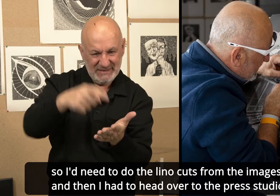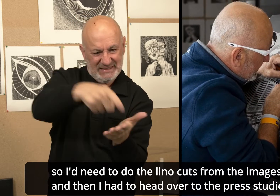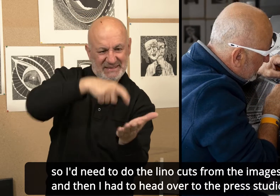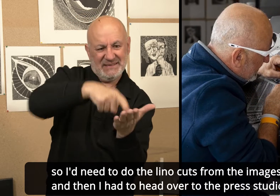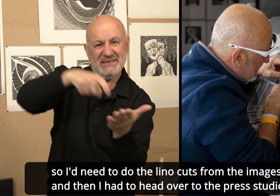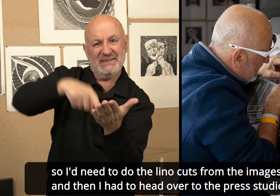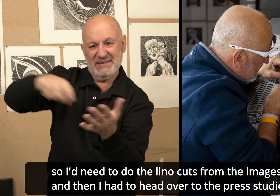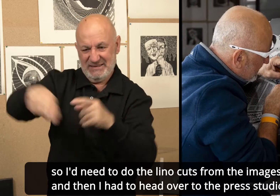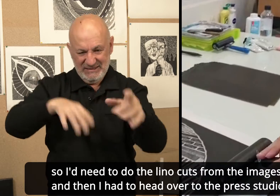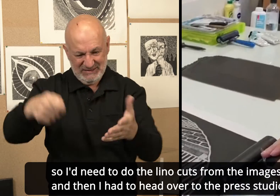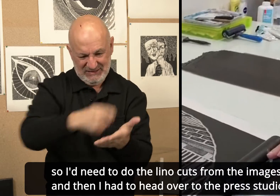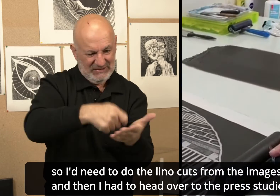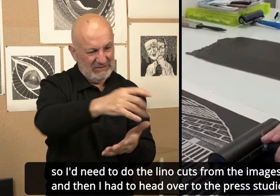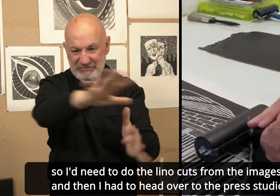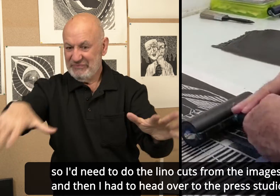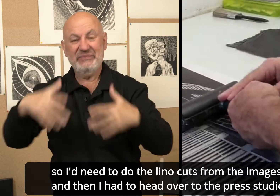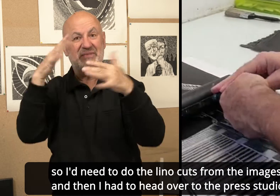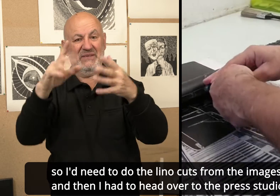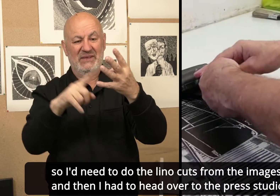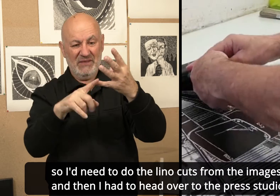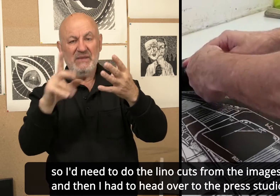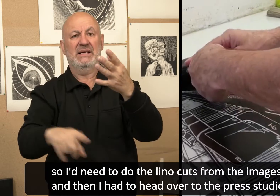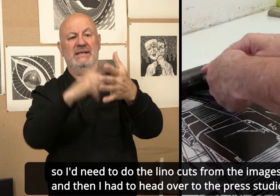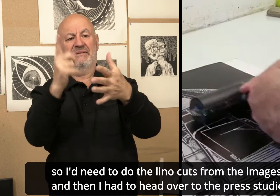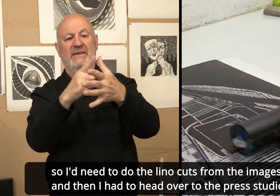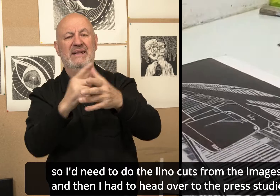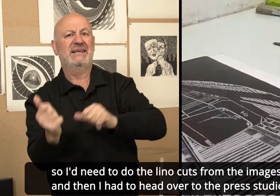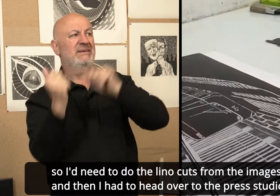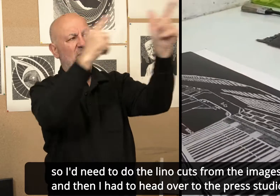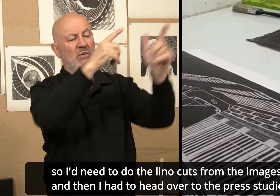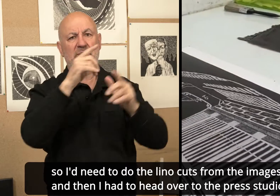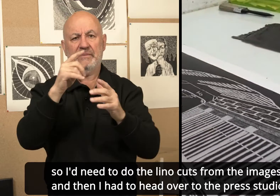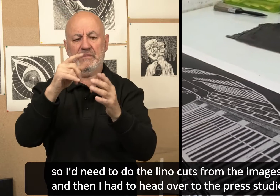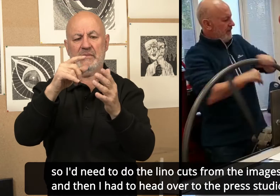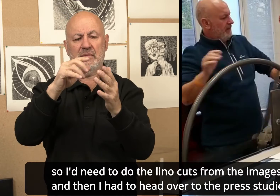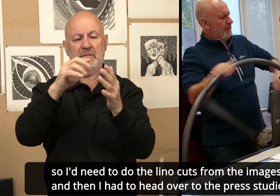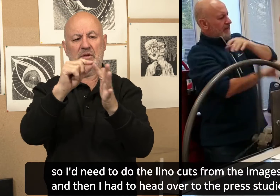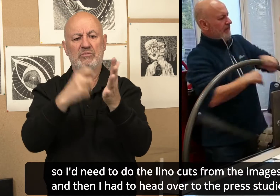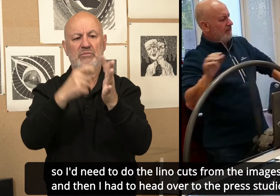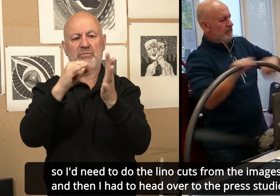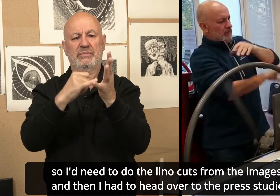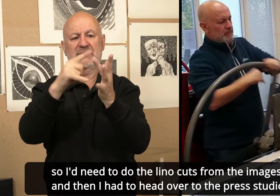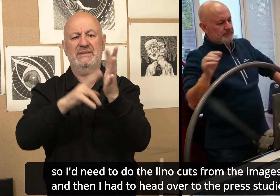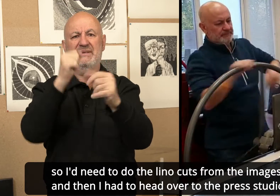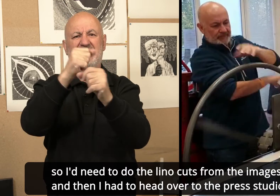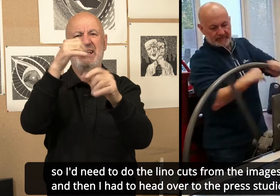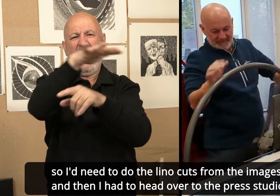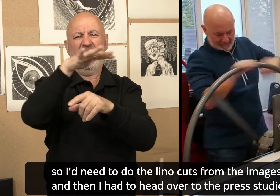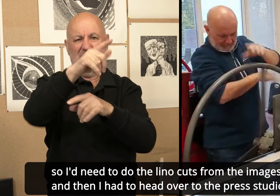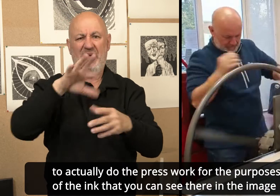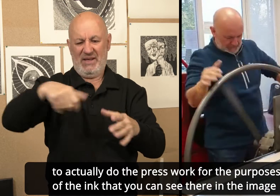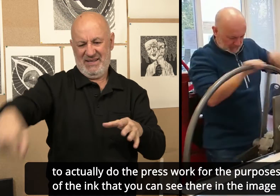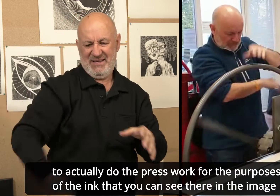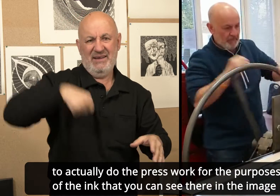process. So I'd need to do the lino cuts from the images, and then I had to head over to the